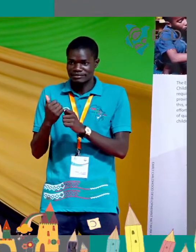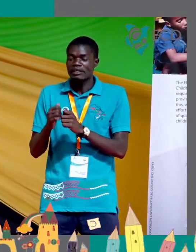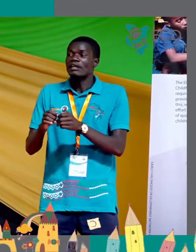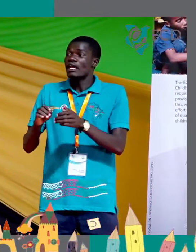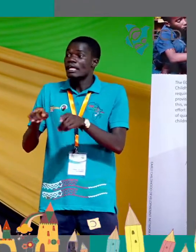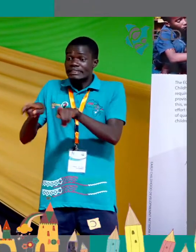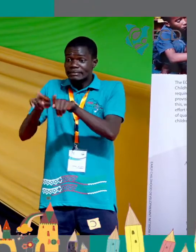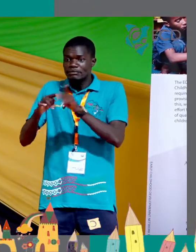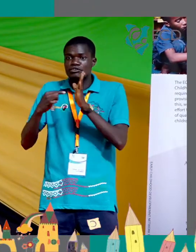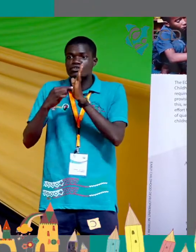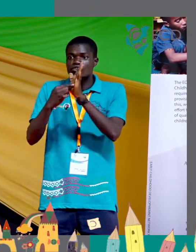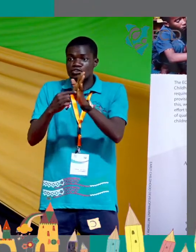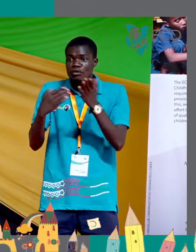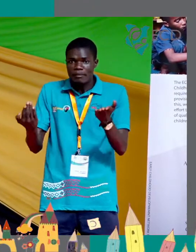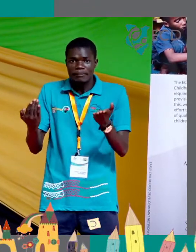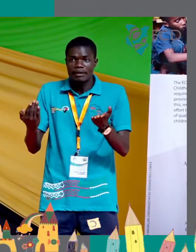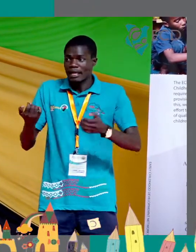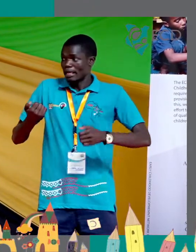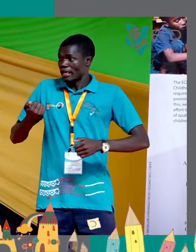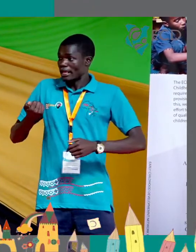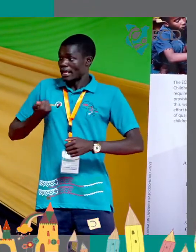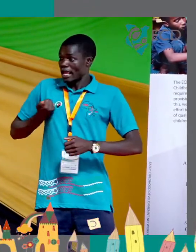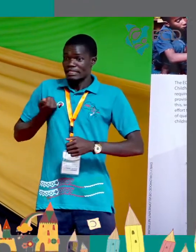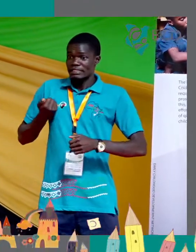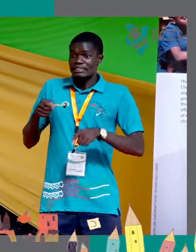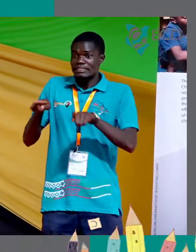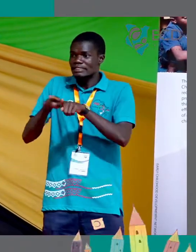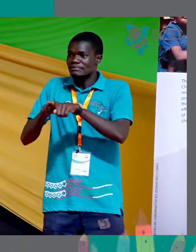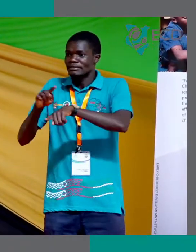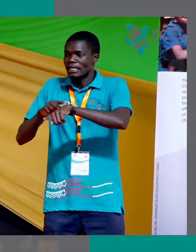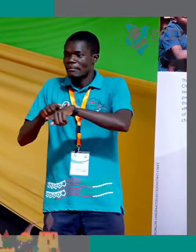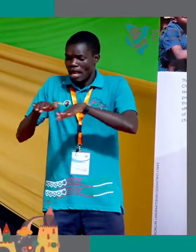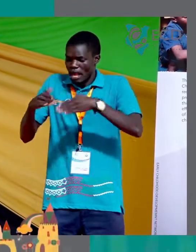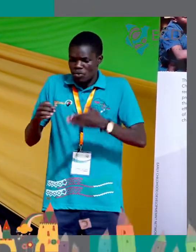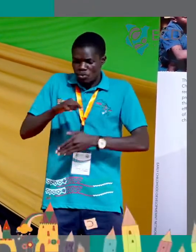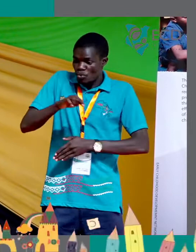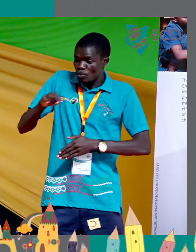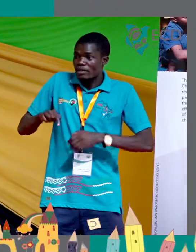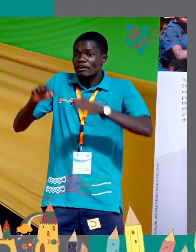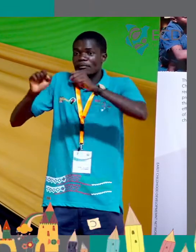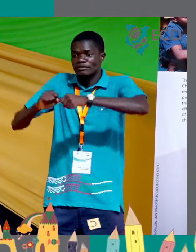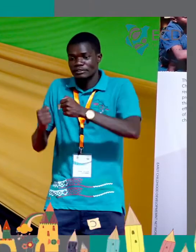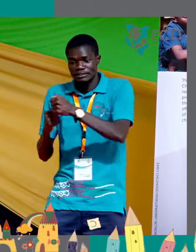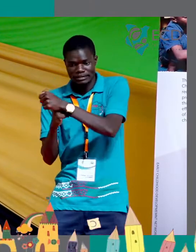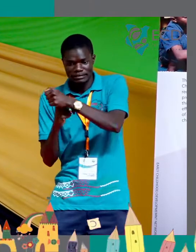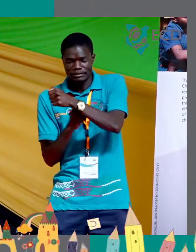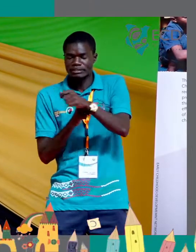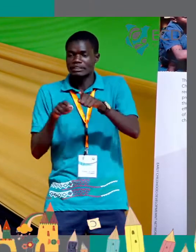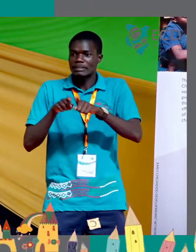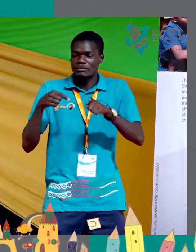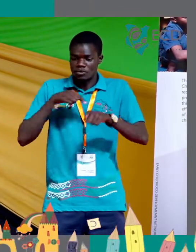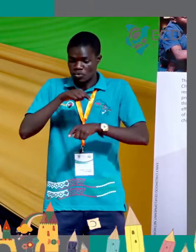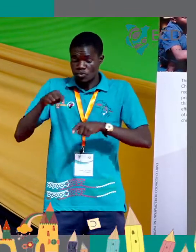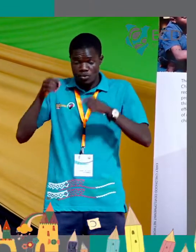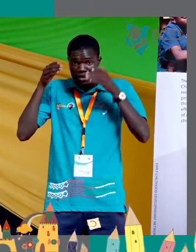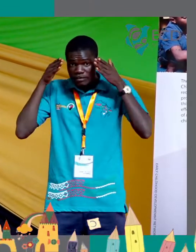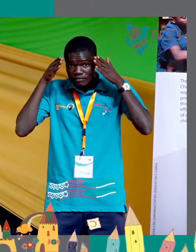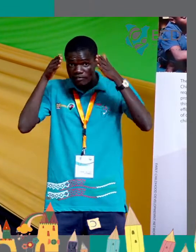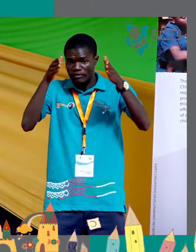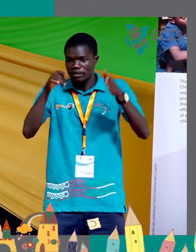reflecting on the teenage girls and just how we can support them, even as we focus on